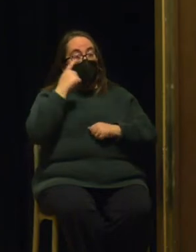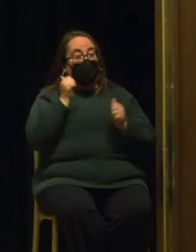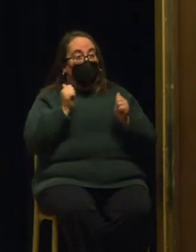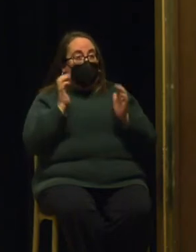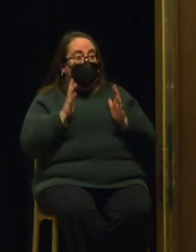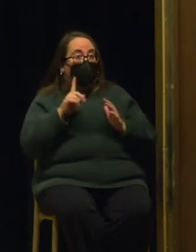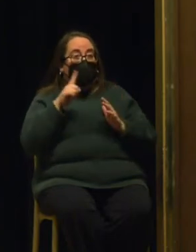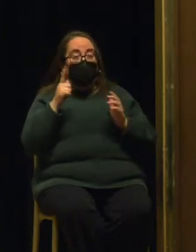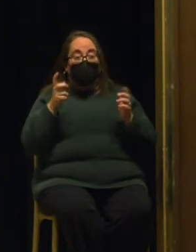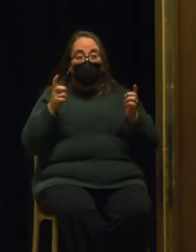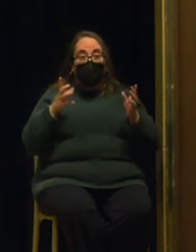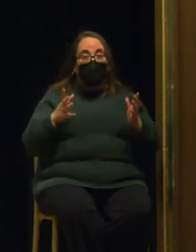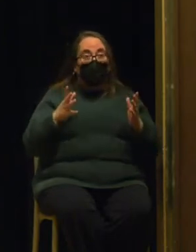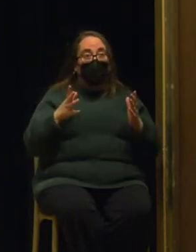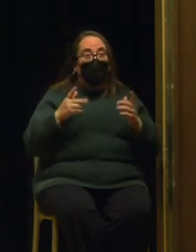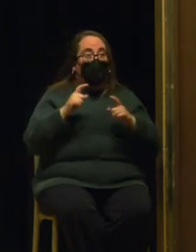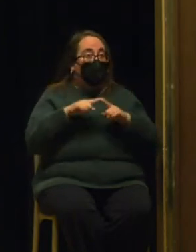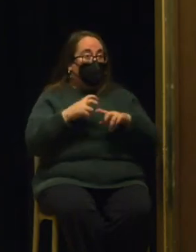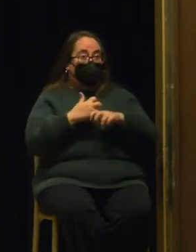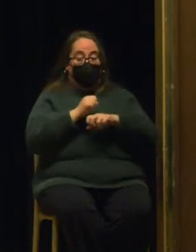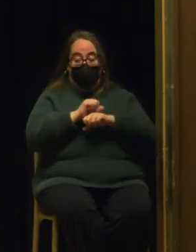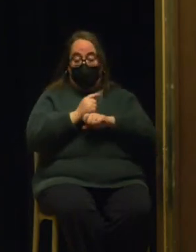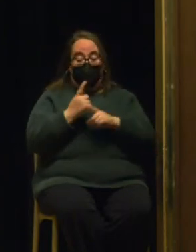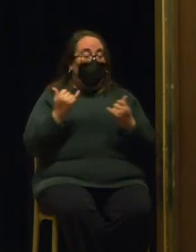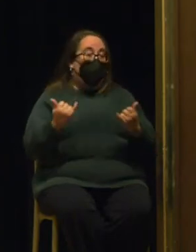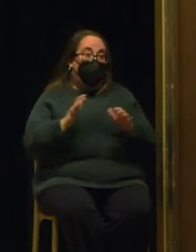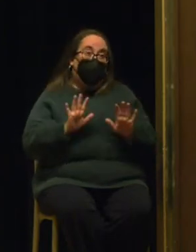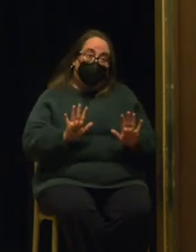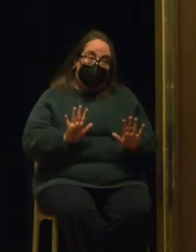Black director and you can't get work right now,